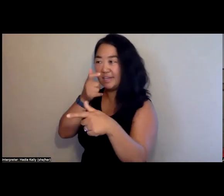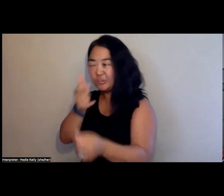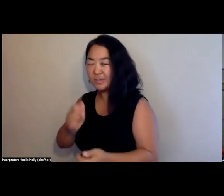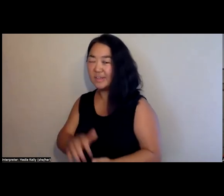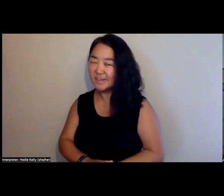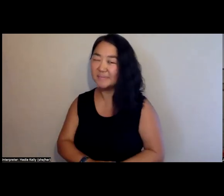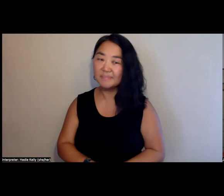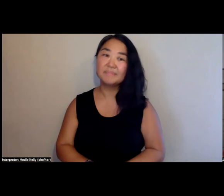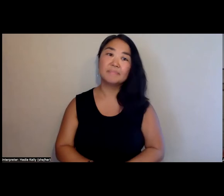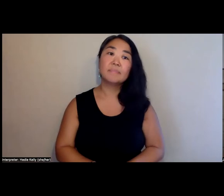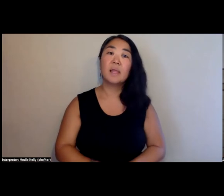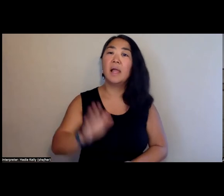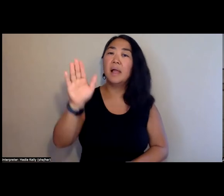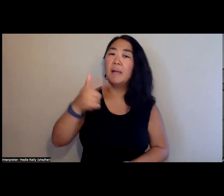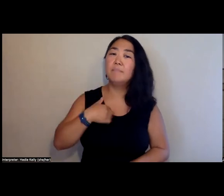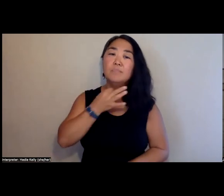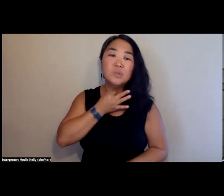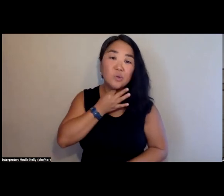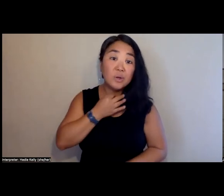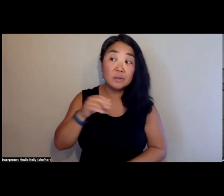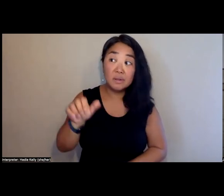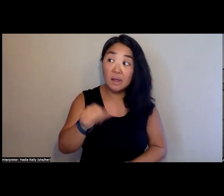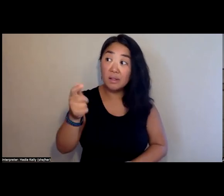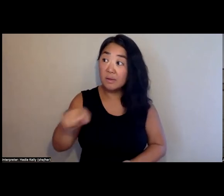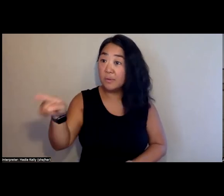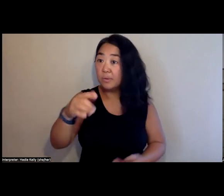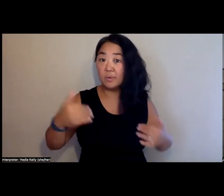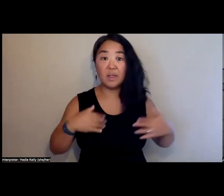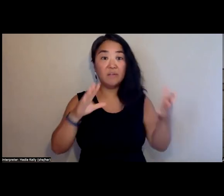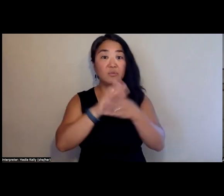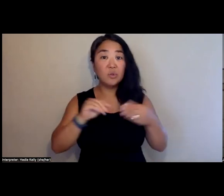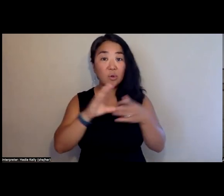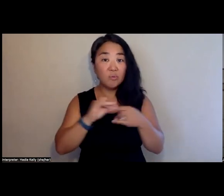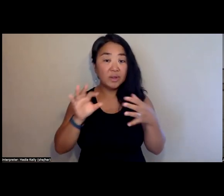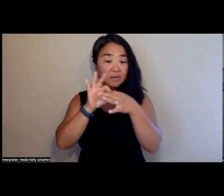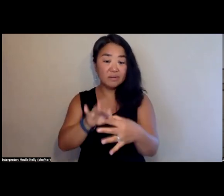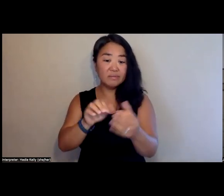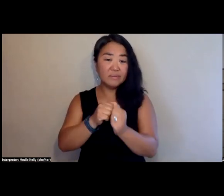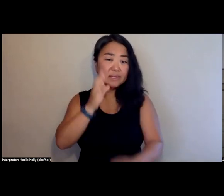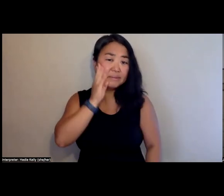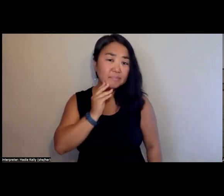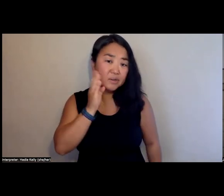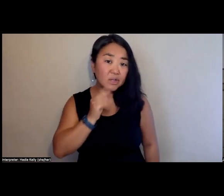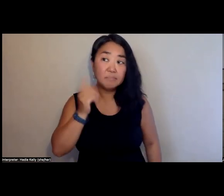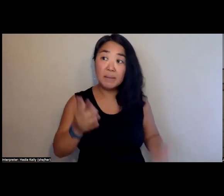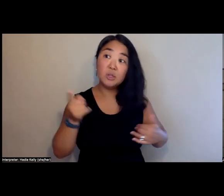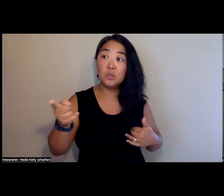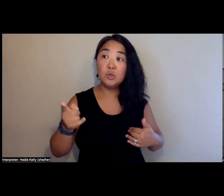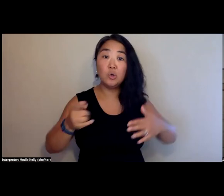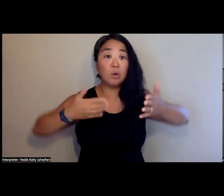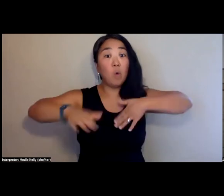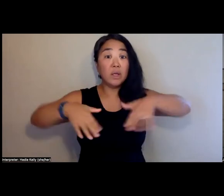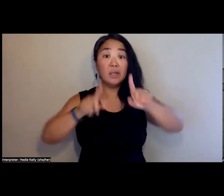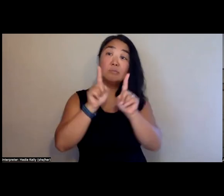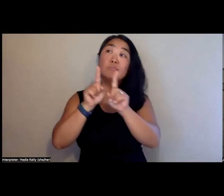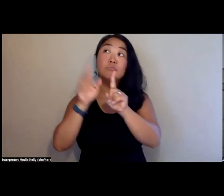I'm curious if anyone has a story about an experience, something that they learned from conversation with someone they were walking with,